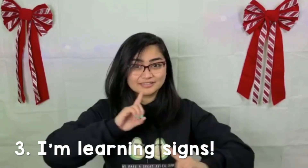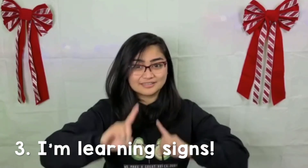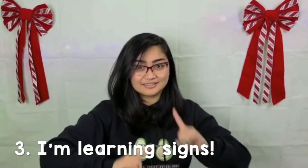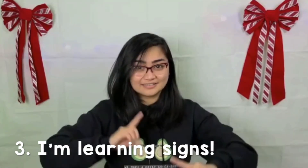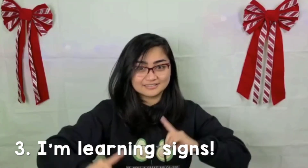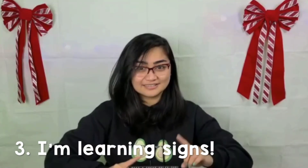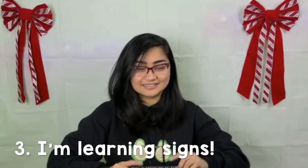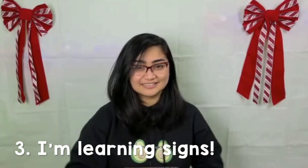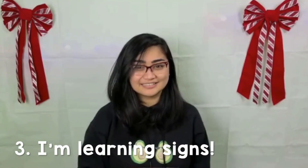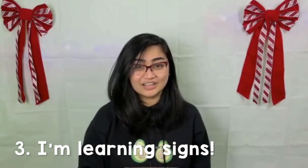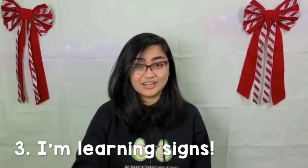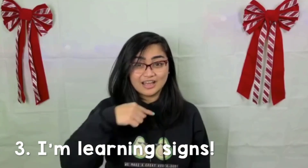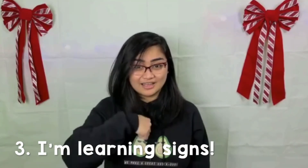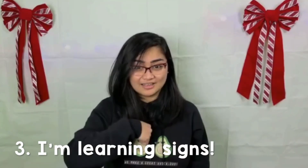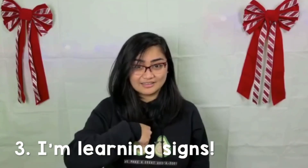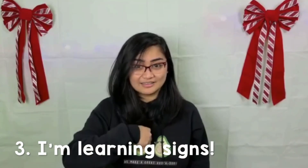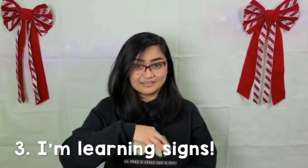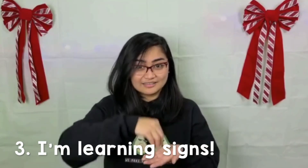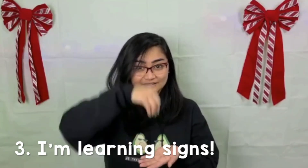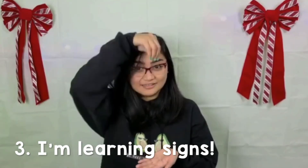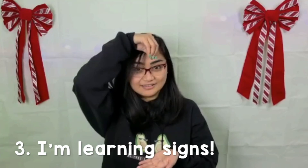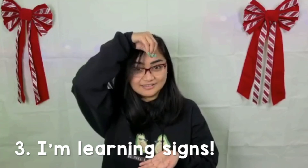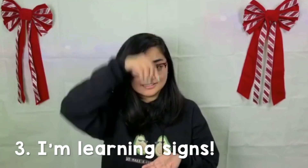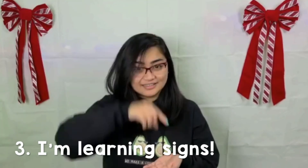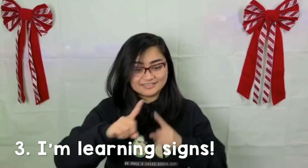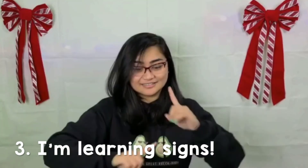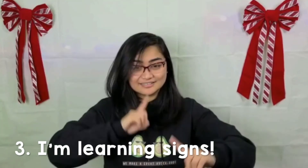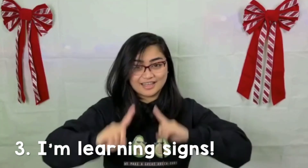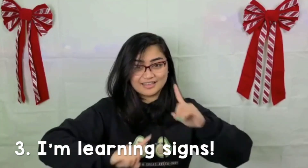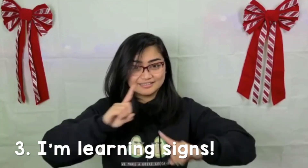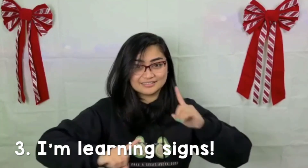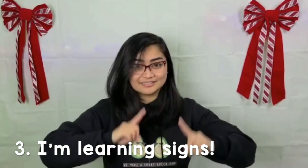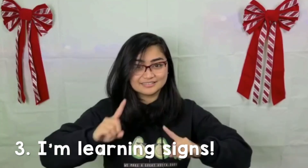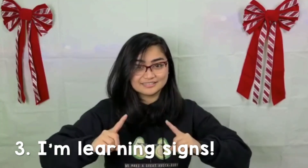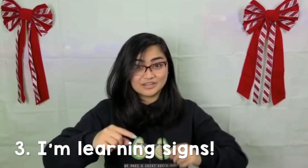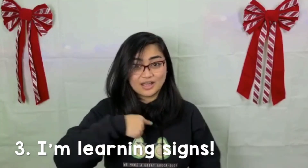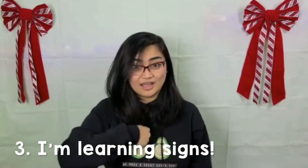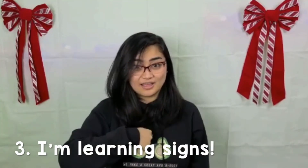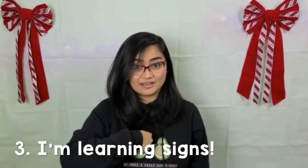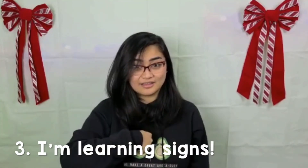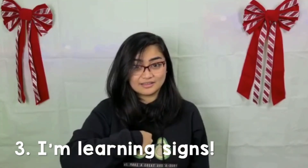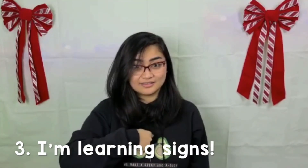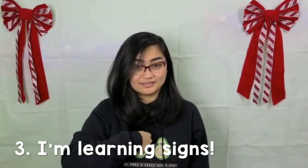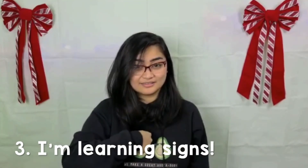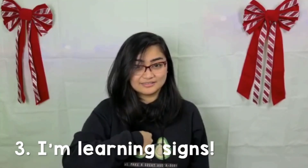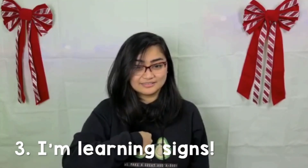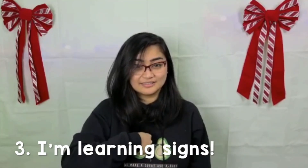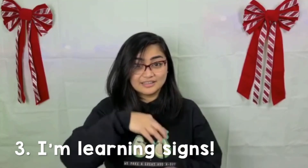signs. Again, I'm learning signs. Point to yourself for I'm, and now to